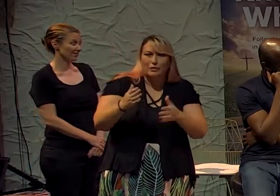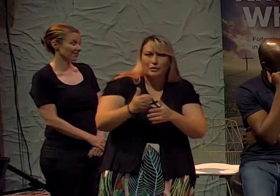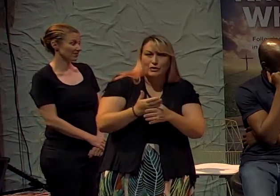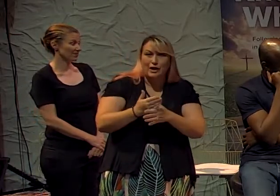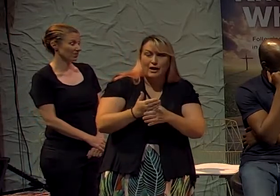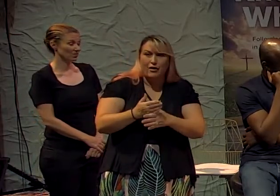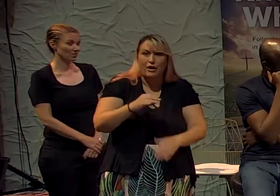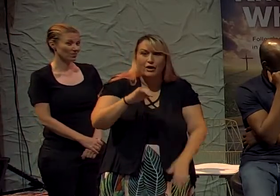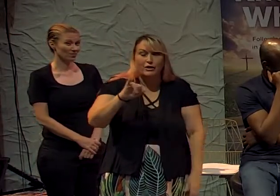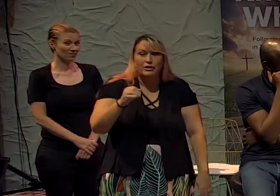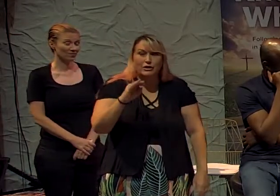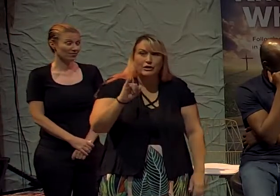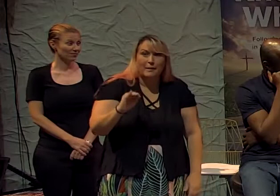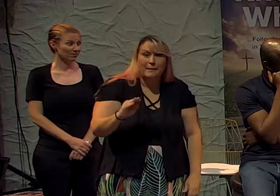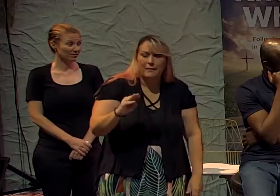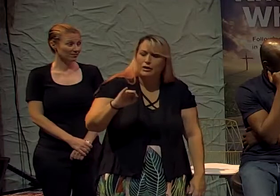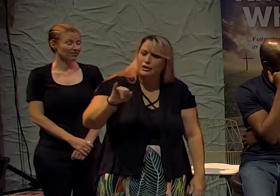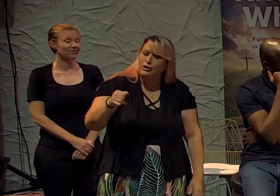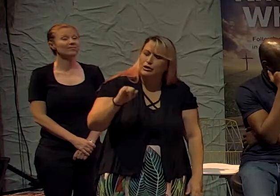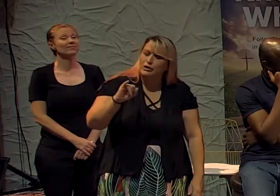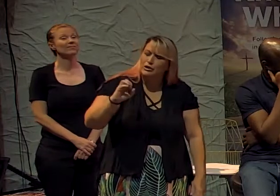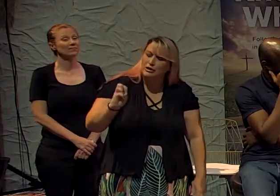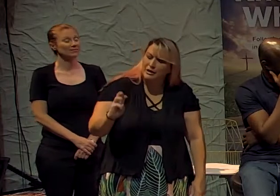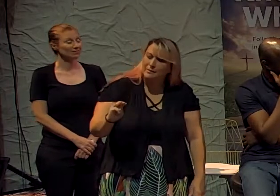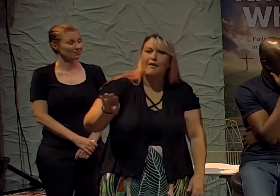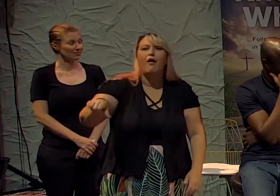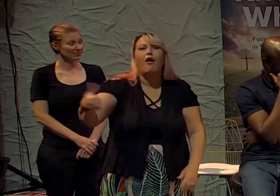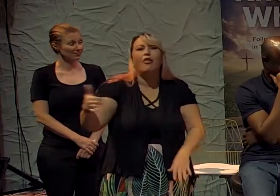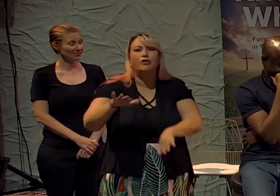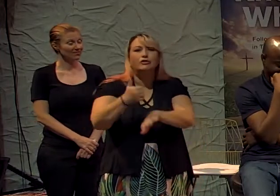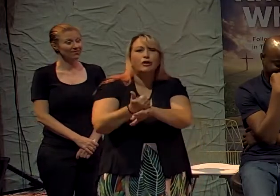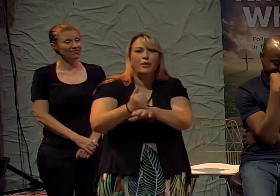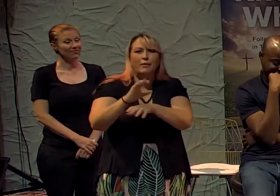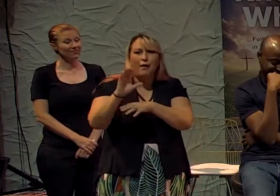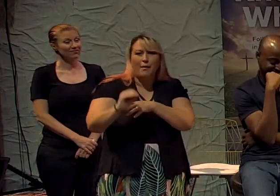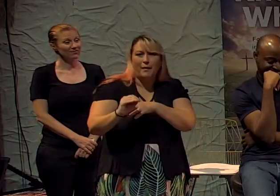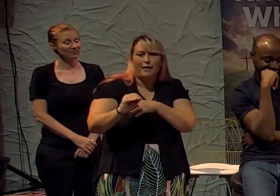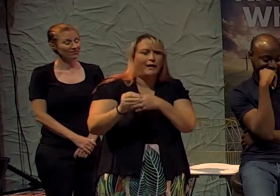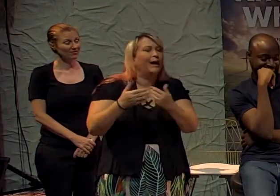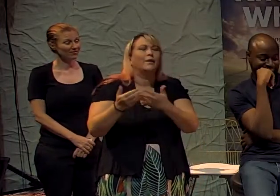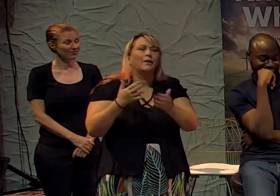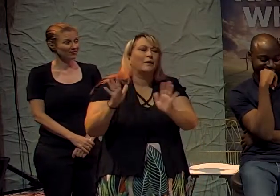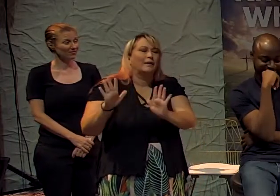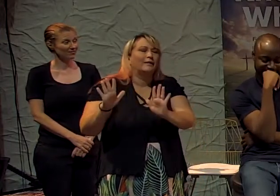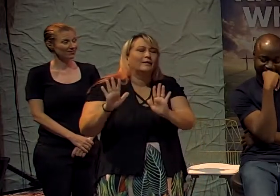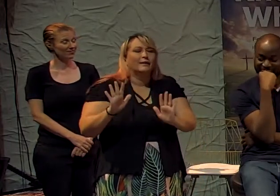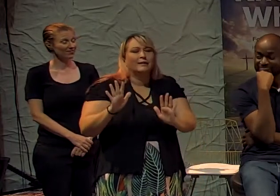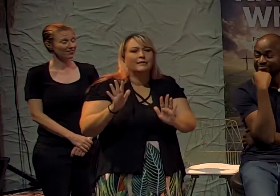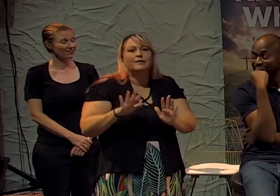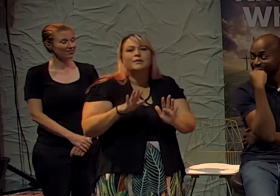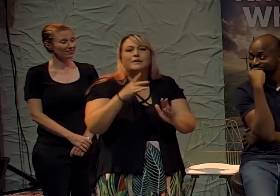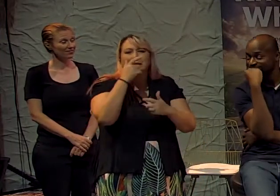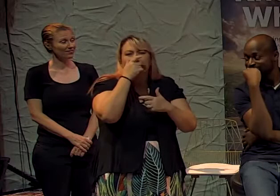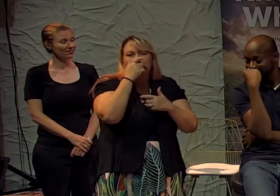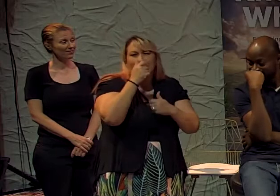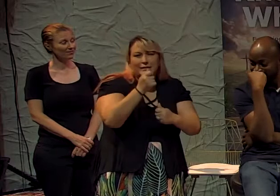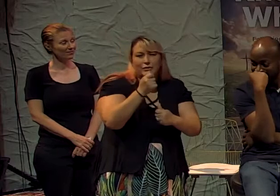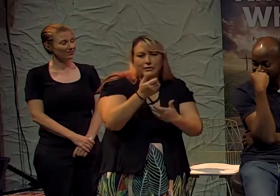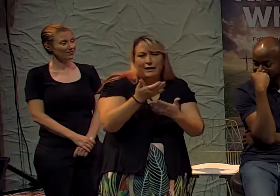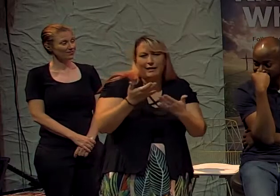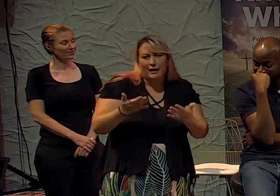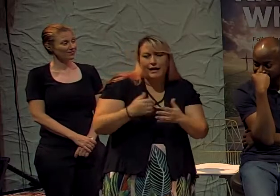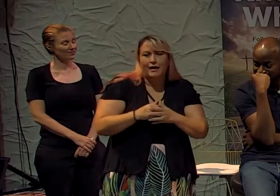Jim did another startup company after the other one. And anyway, but it was such an interesting thing because he